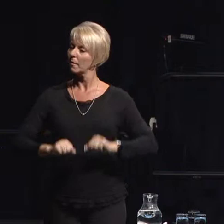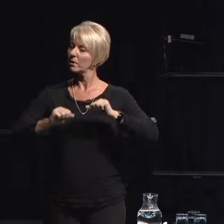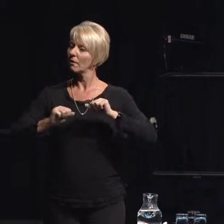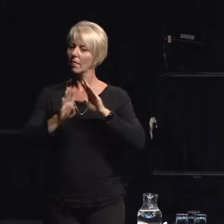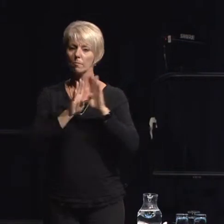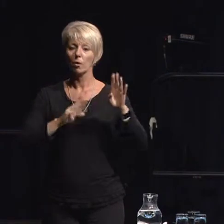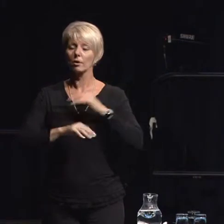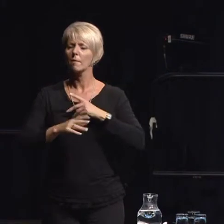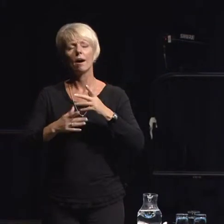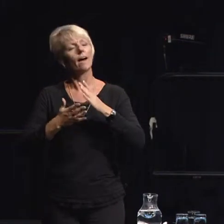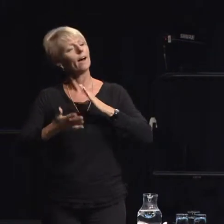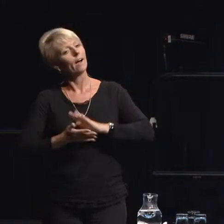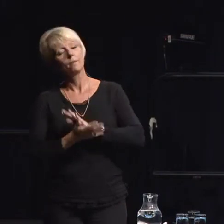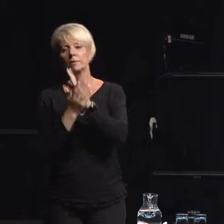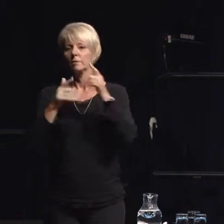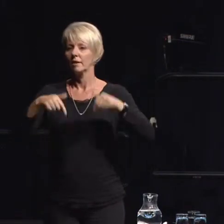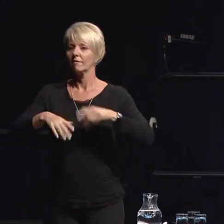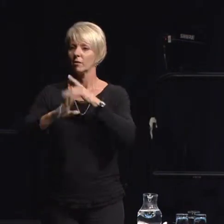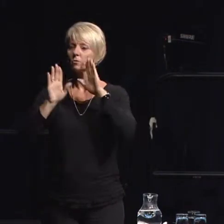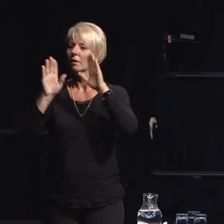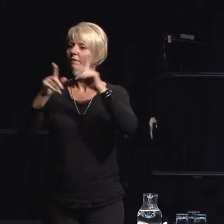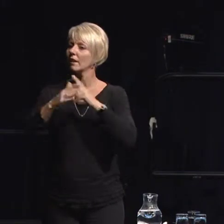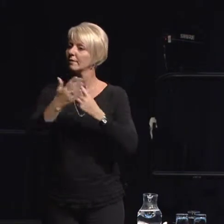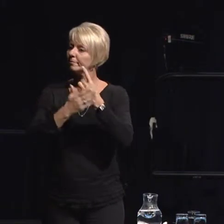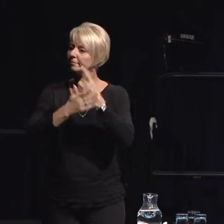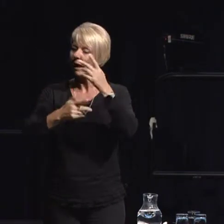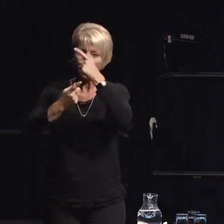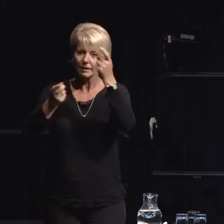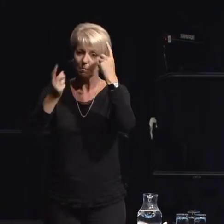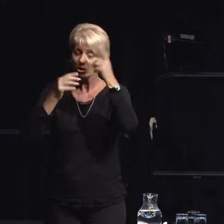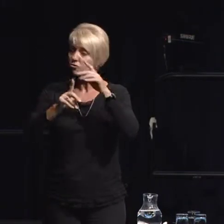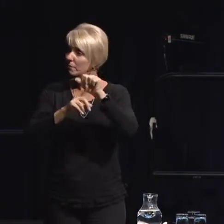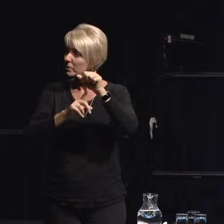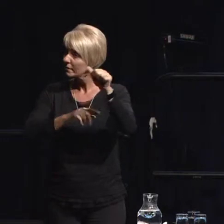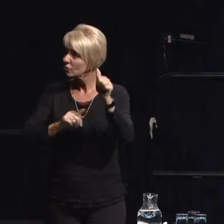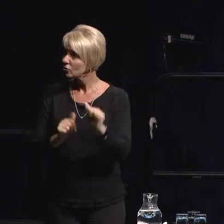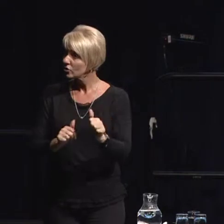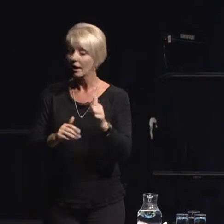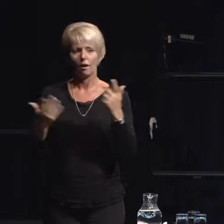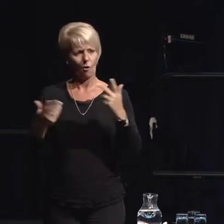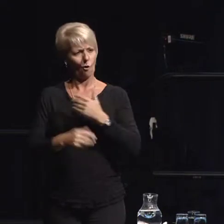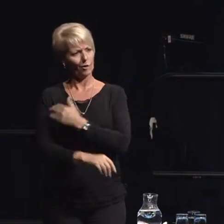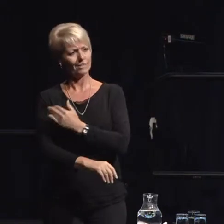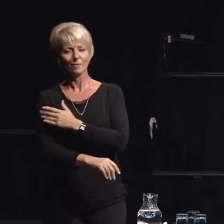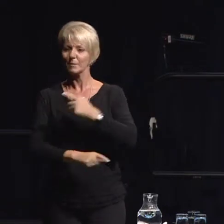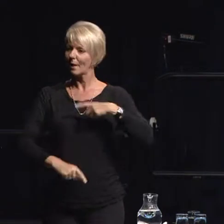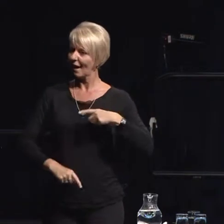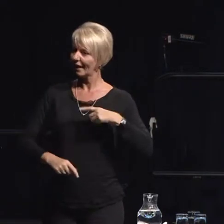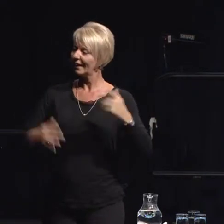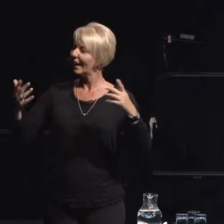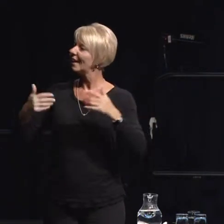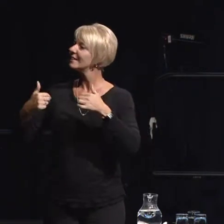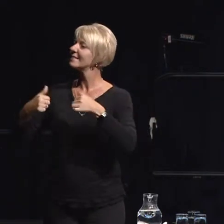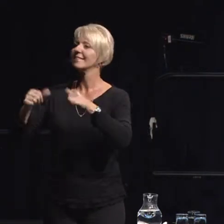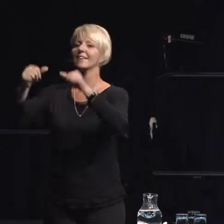delighted to be here tonight on this wonderful occasion. Your academic achievements are being honoured, of course, as you celebrate the successful